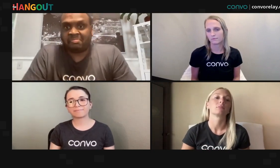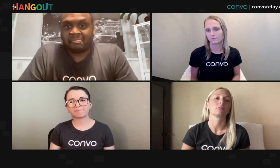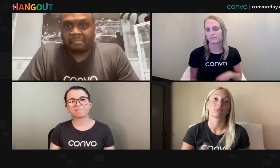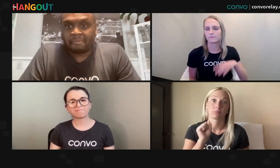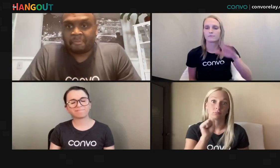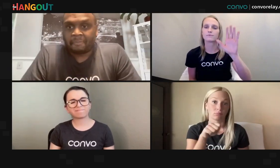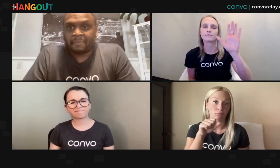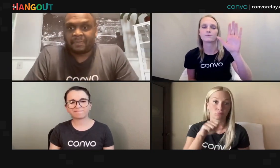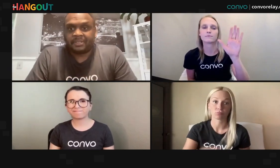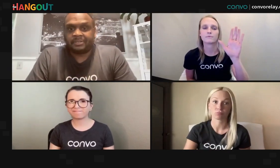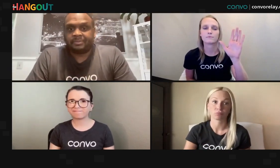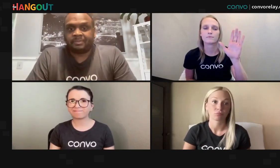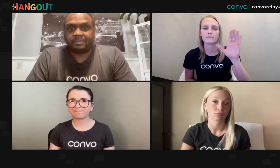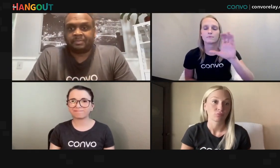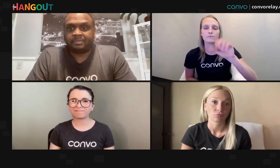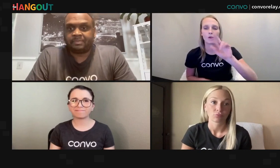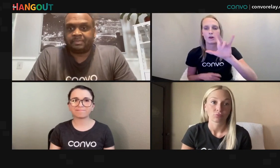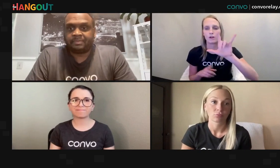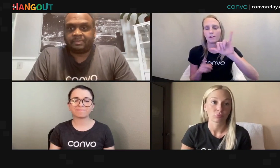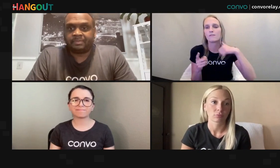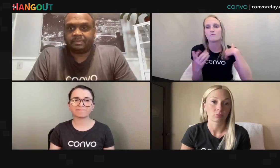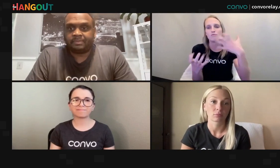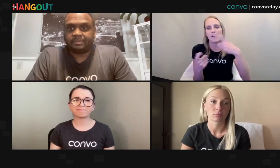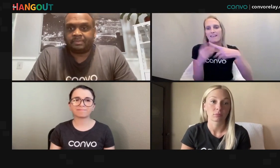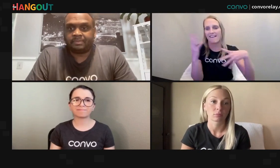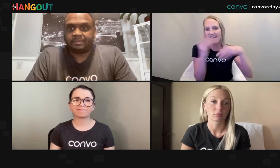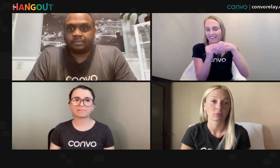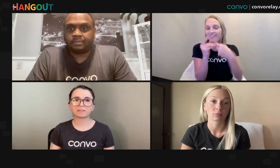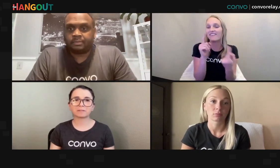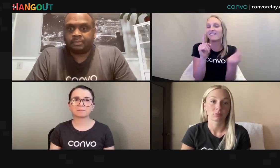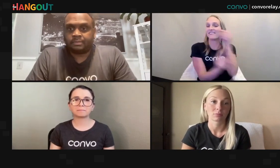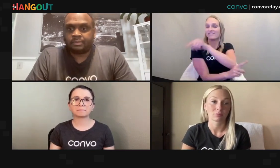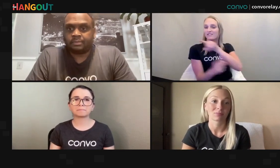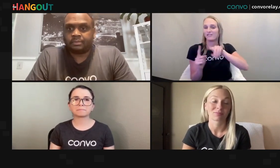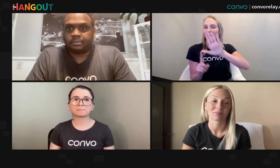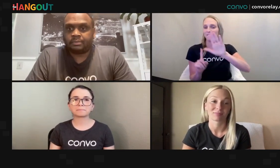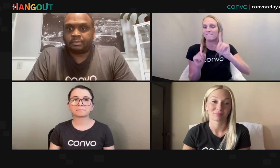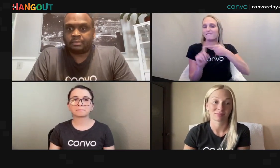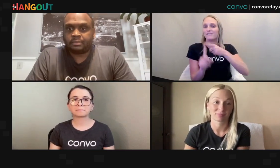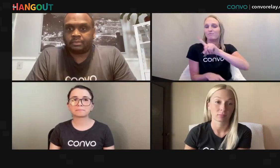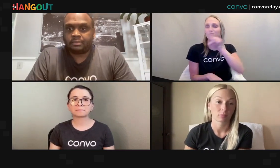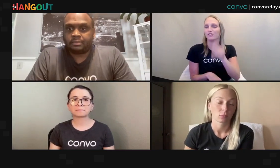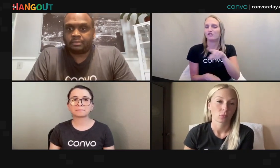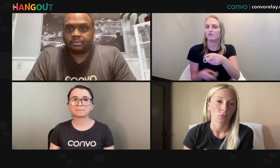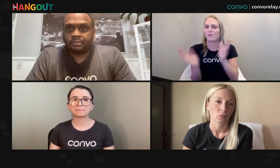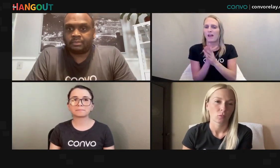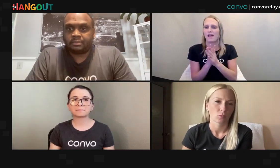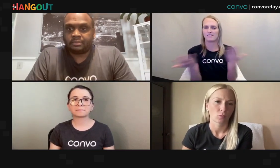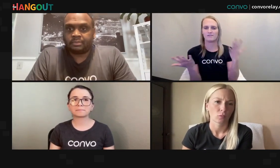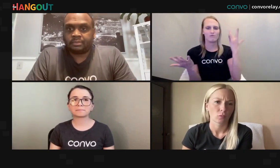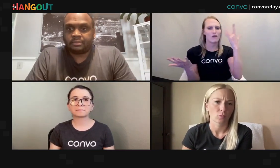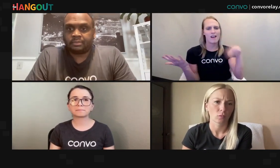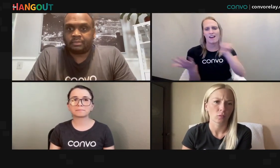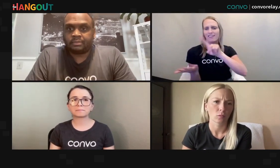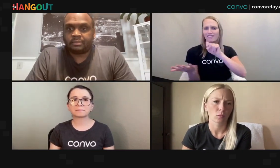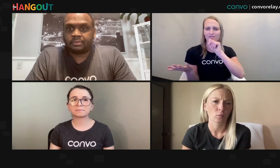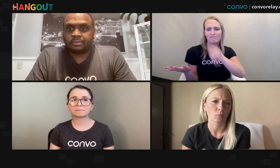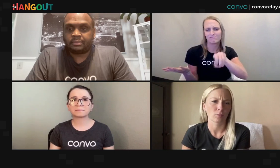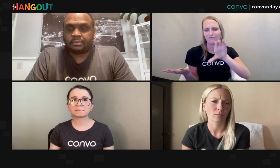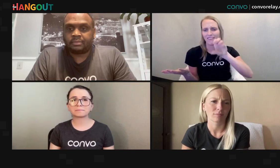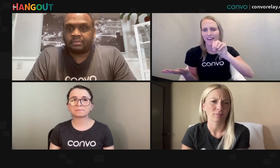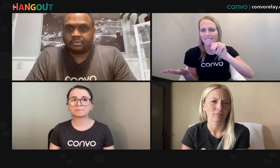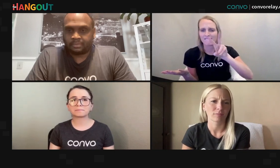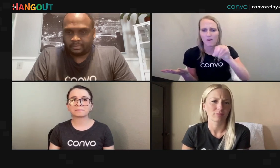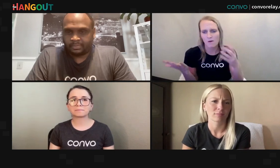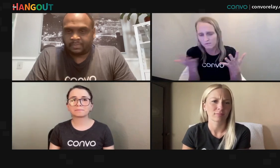you move, you really want to update your profile so that way they can get the ambulance or emergency to where they need to. Carly here. Going